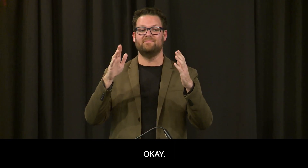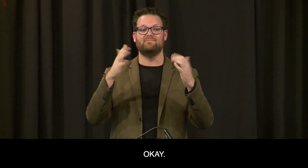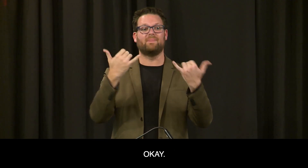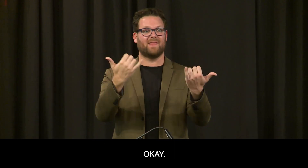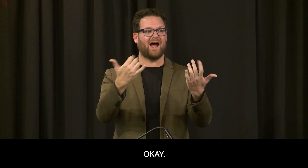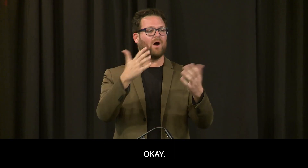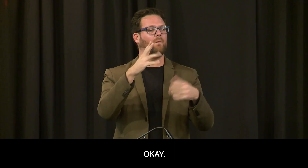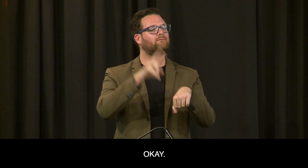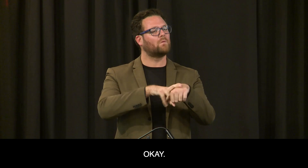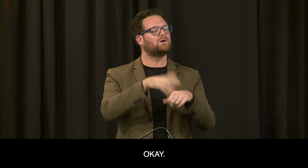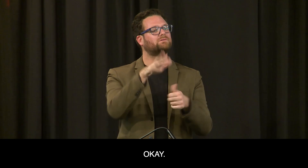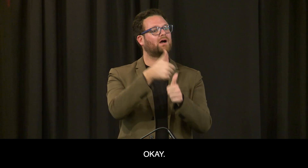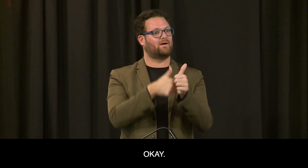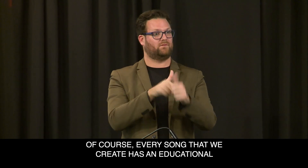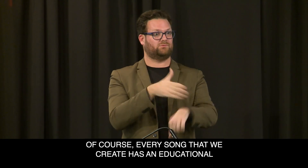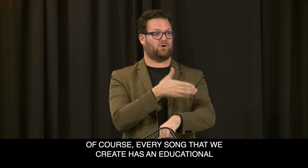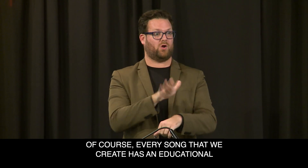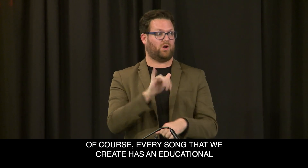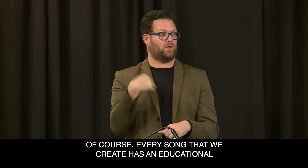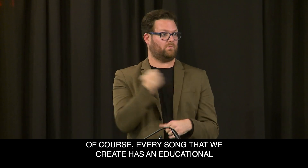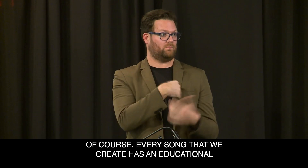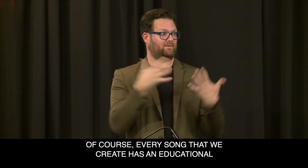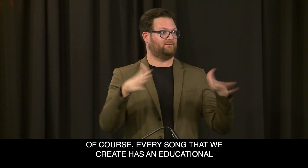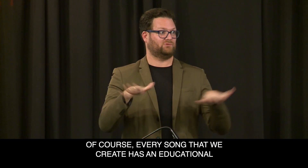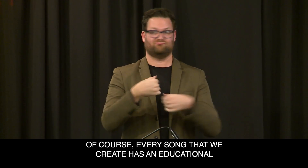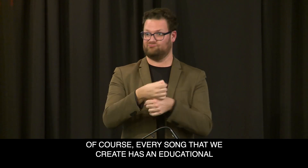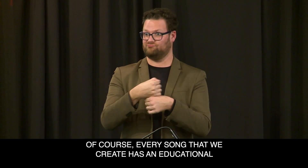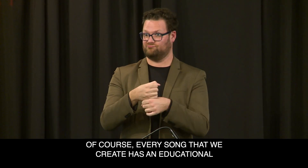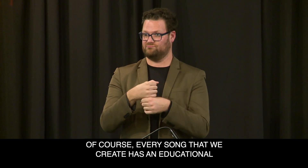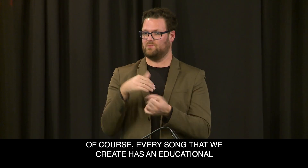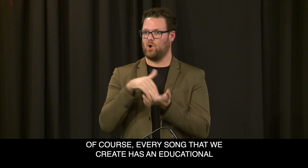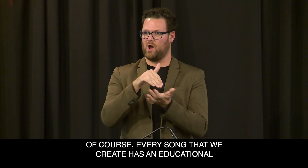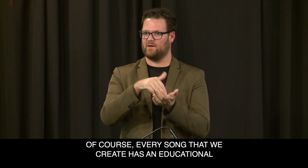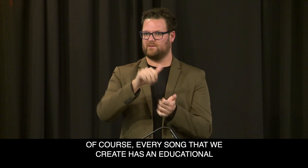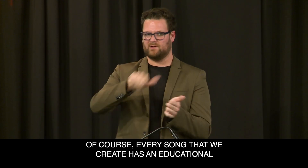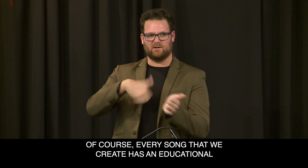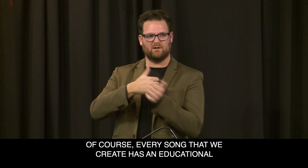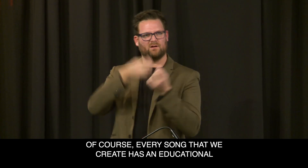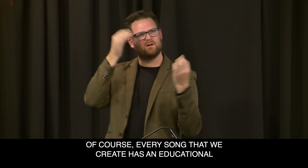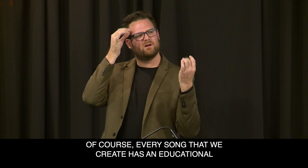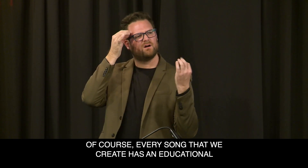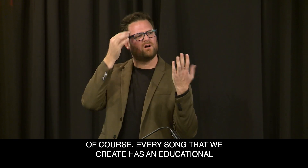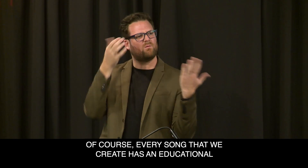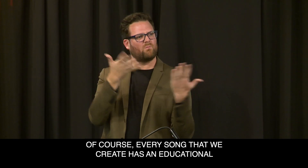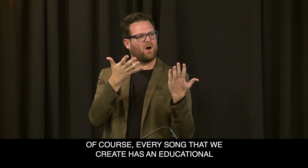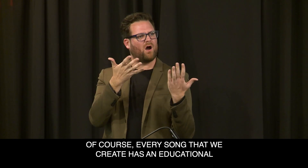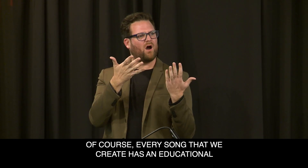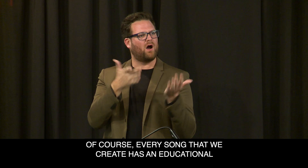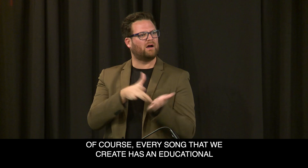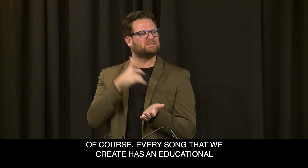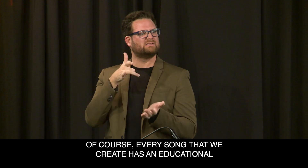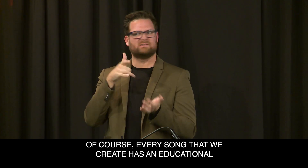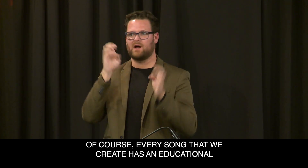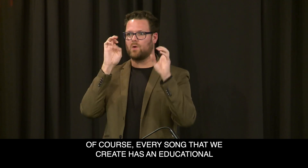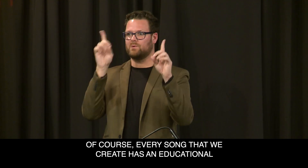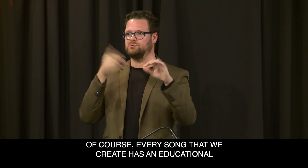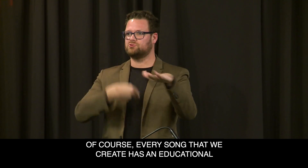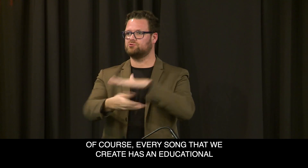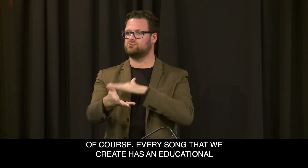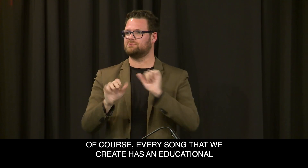Okay. Of course, every song that we create